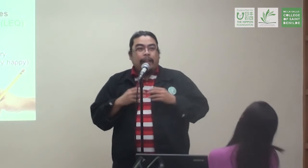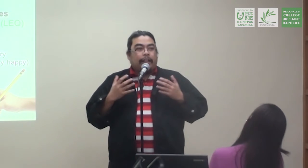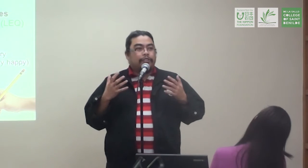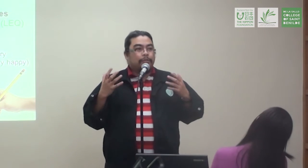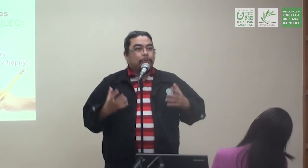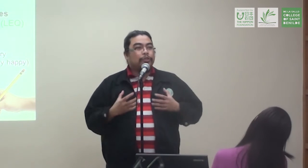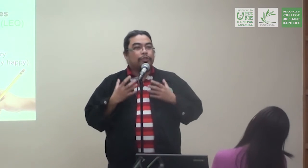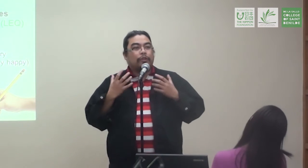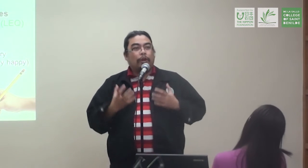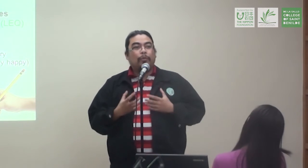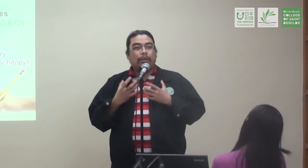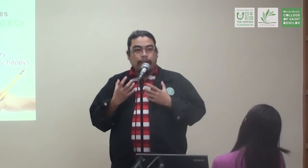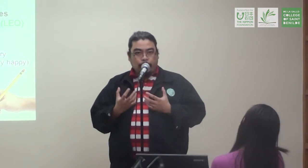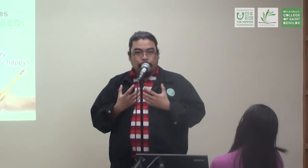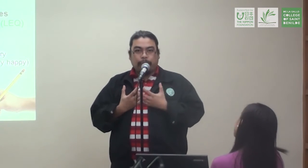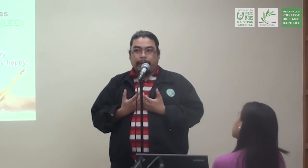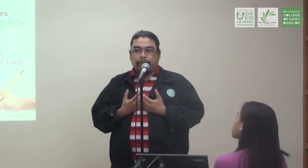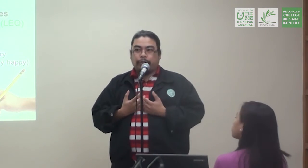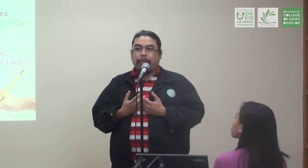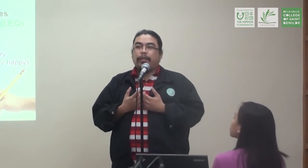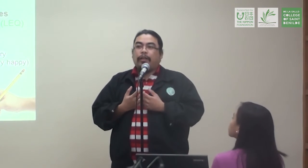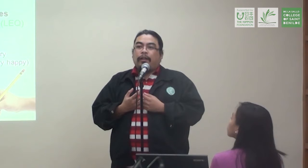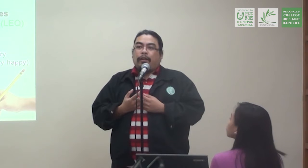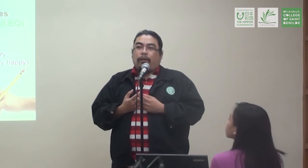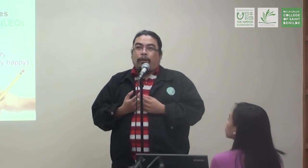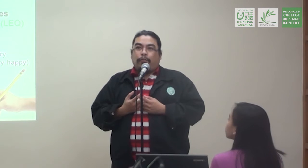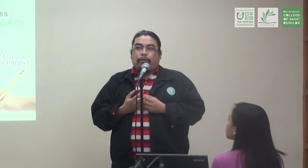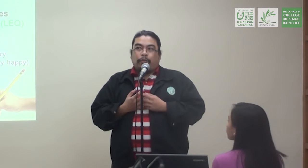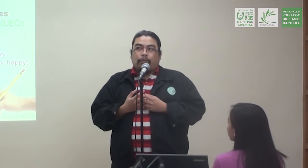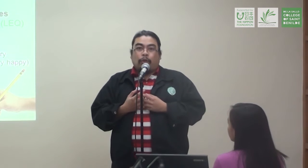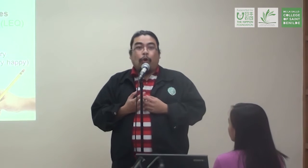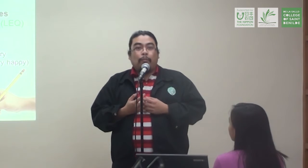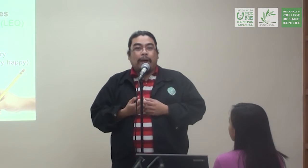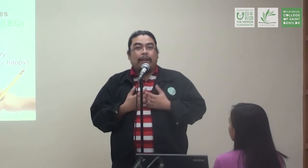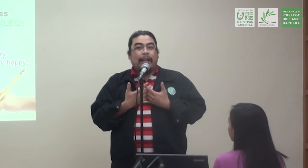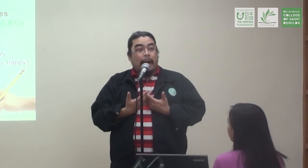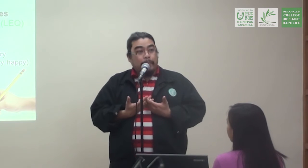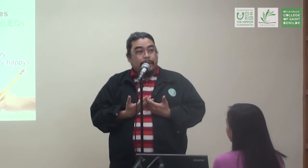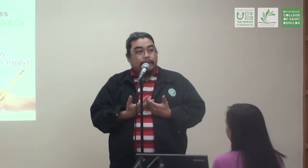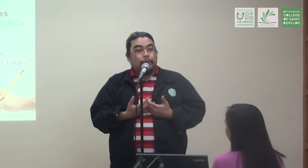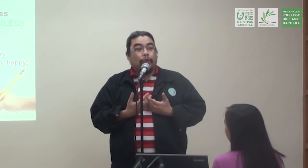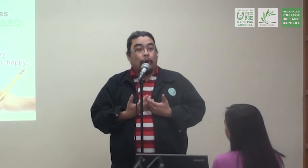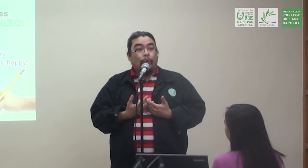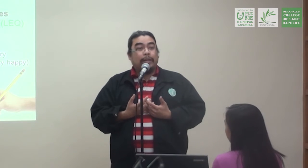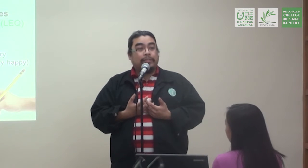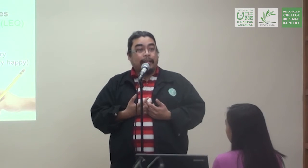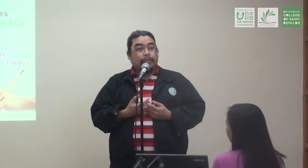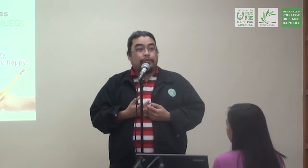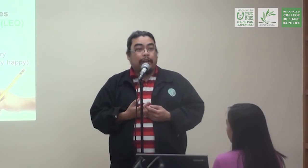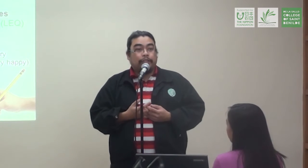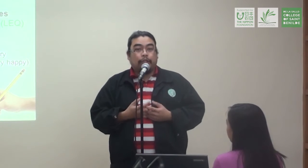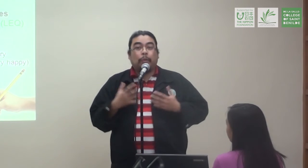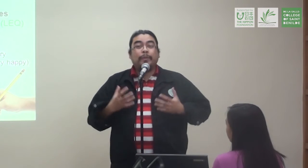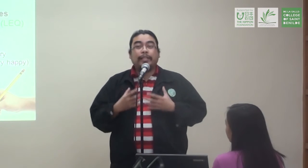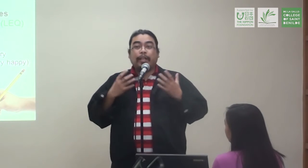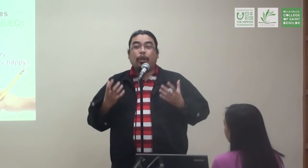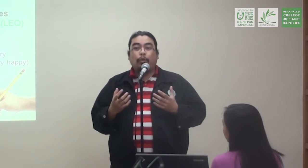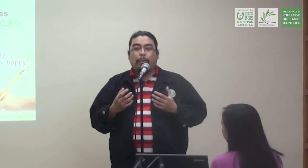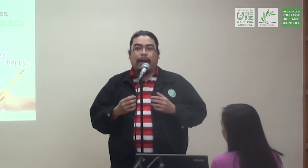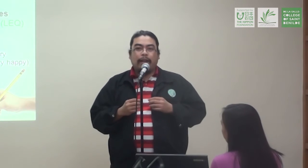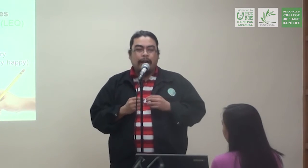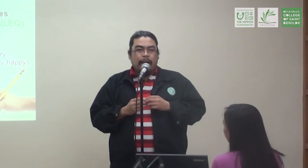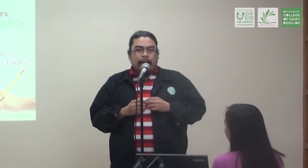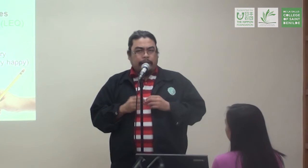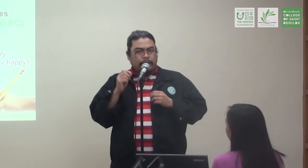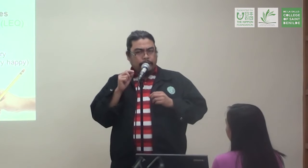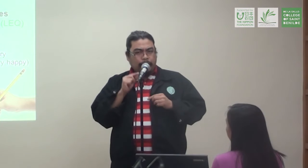LifeScale. It's the most commonly used measure of global happiness, or global satisfaction. When we say